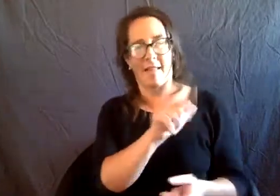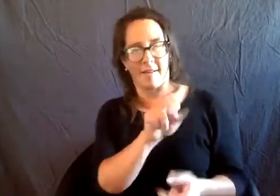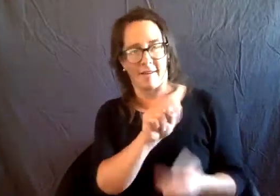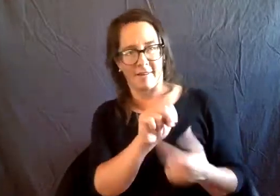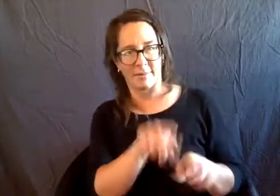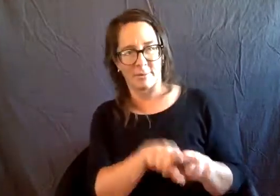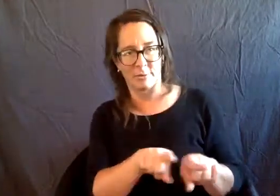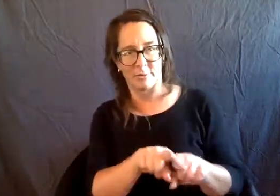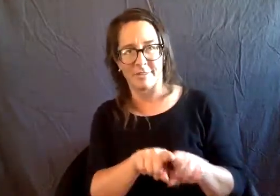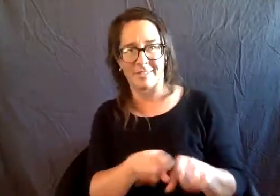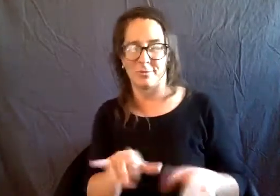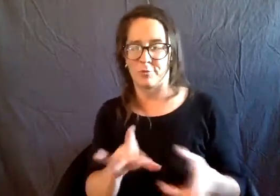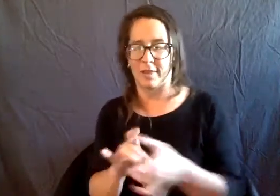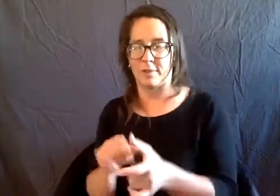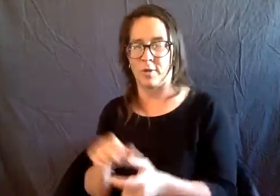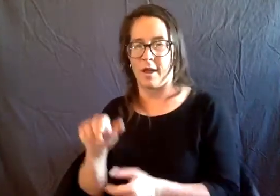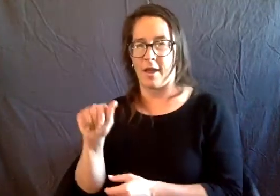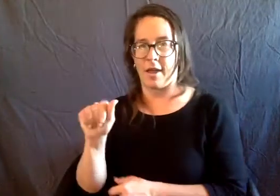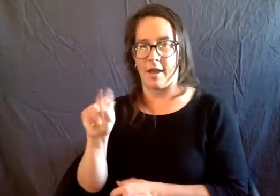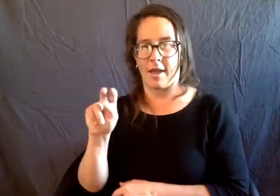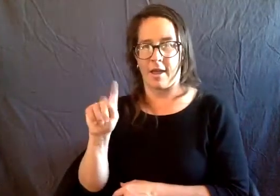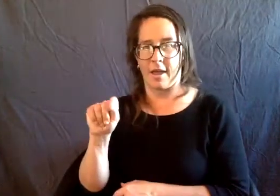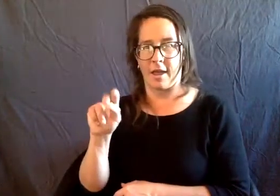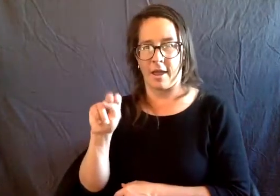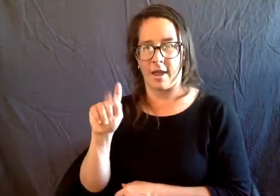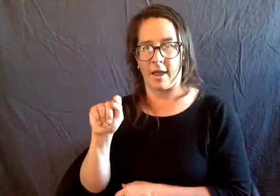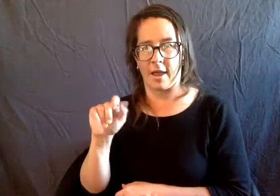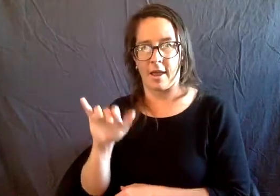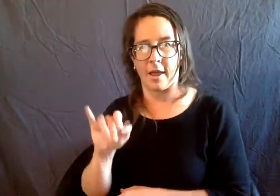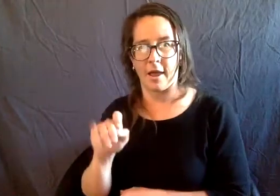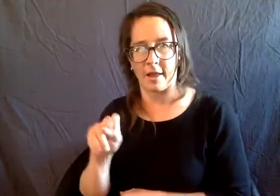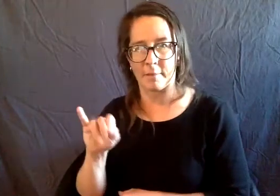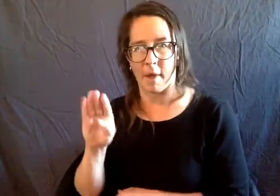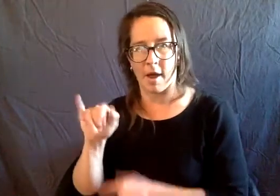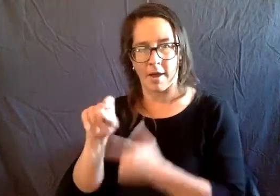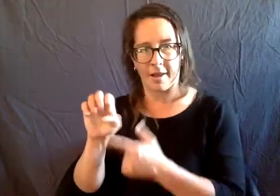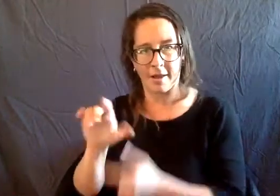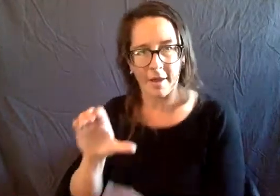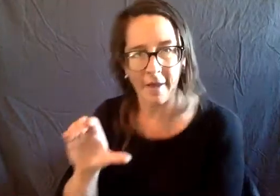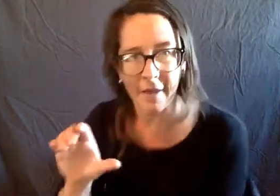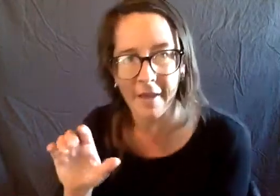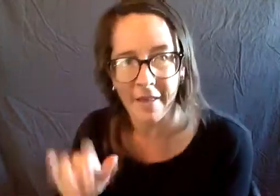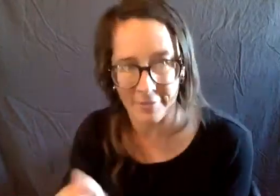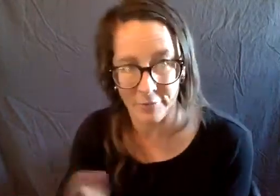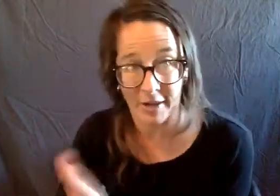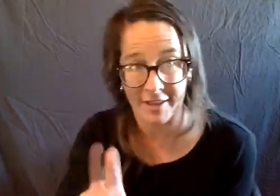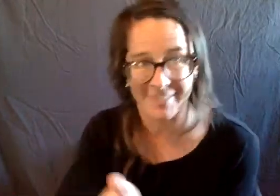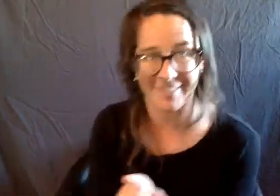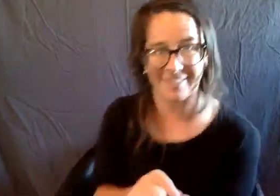an antibiotic. If you take it as prescribed, it's going to help. And so,